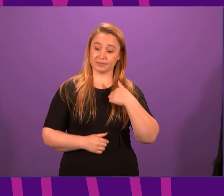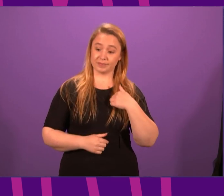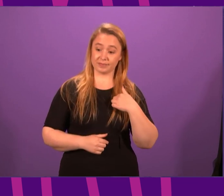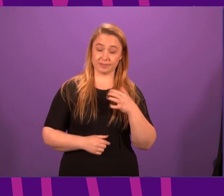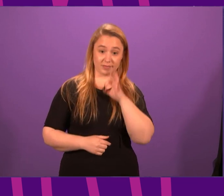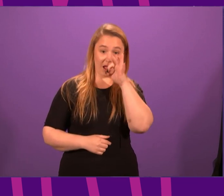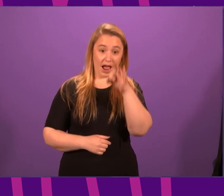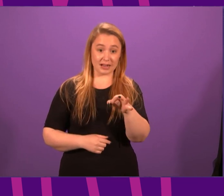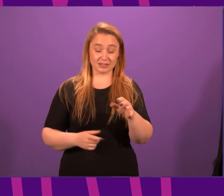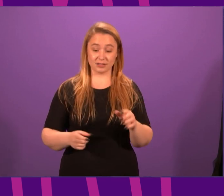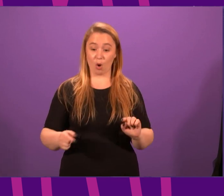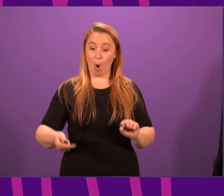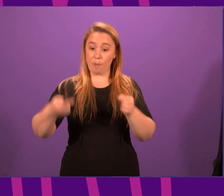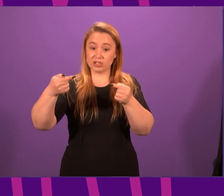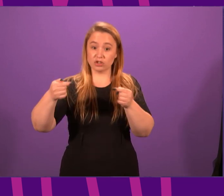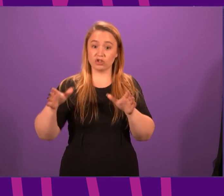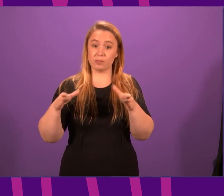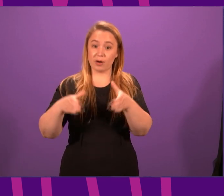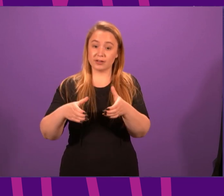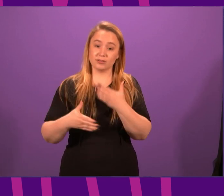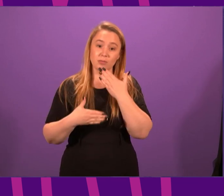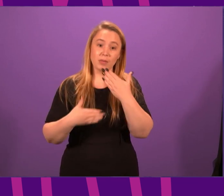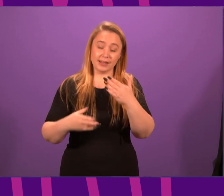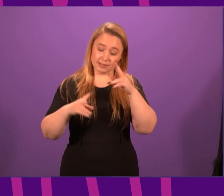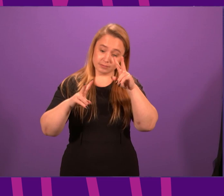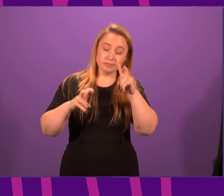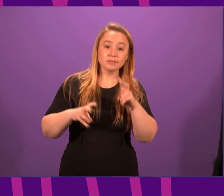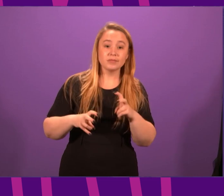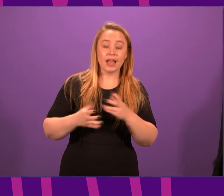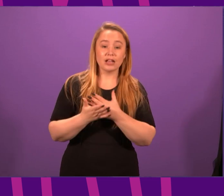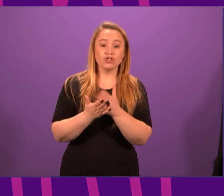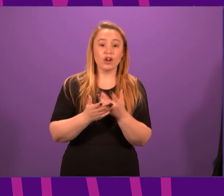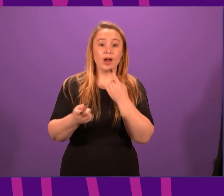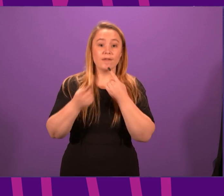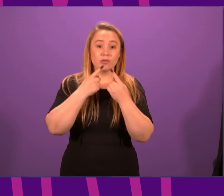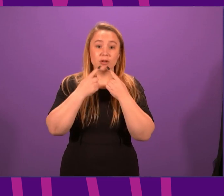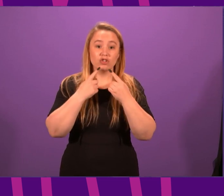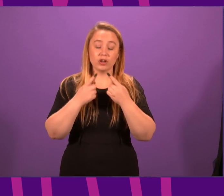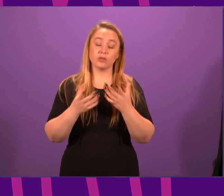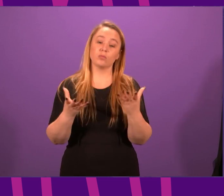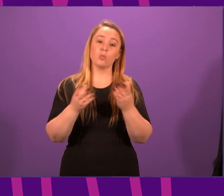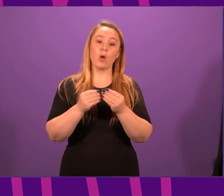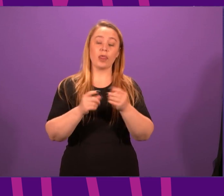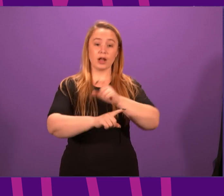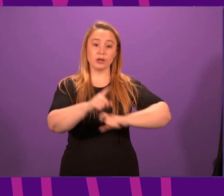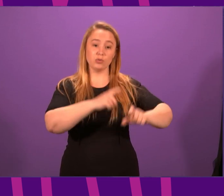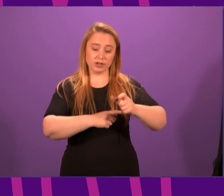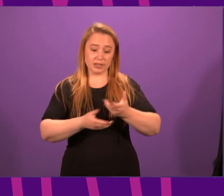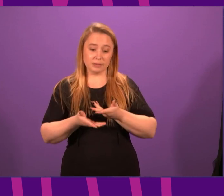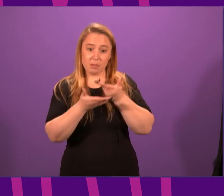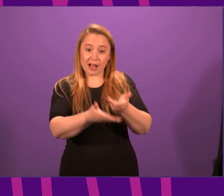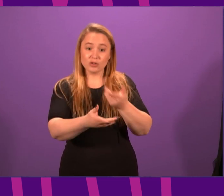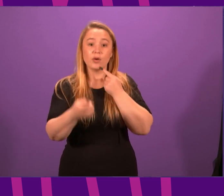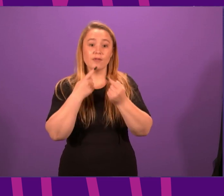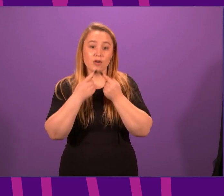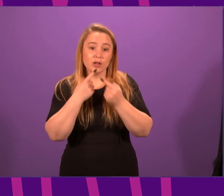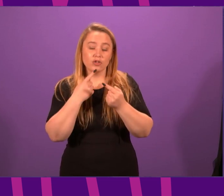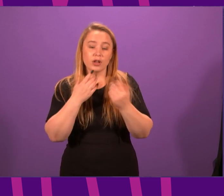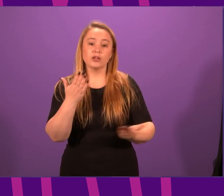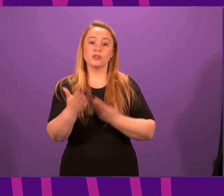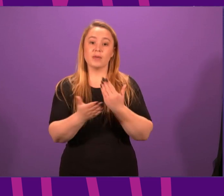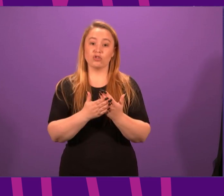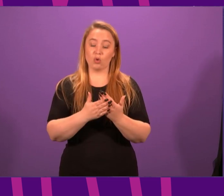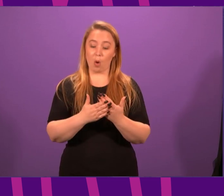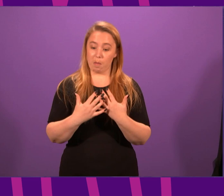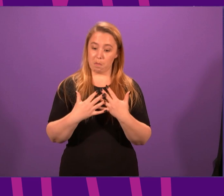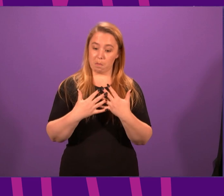opposition parties to do that. And, you know, to share that information too with wider civic society. This is essential in ensuring ongoing